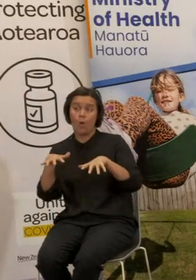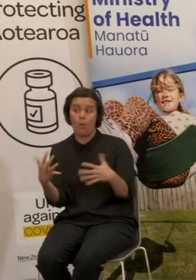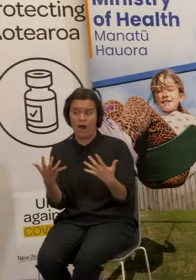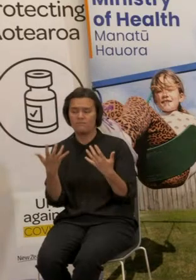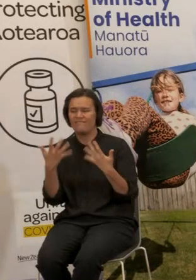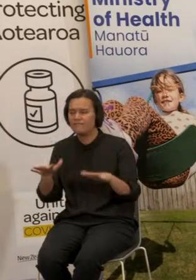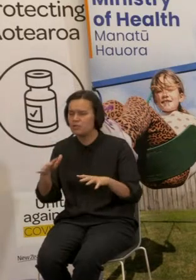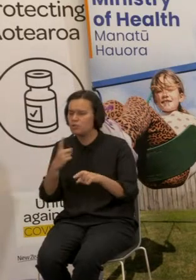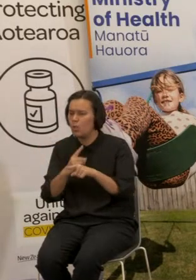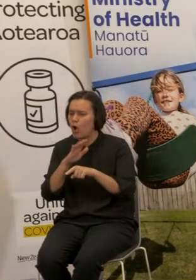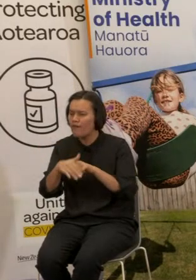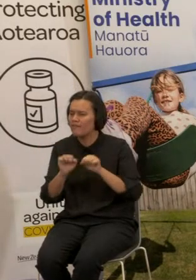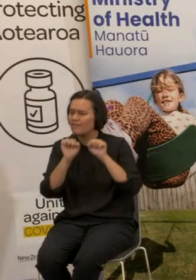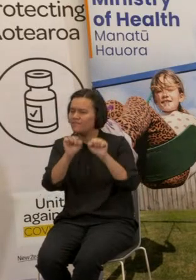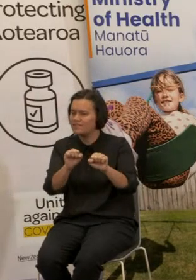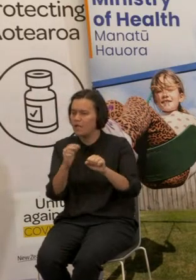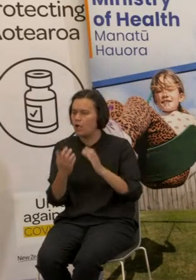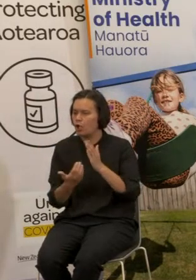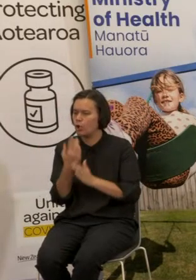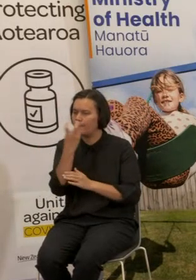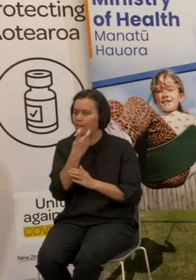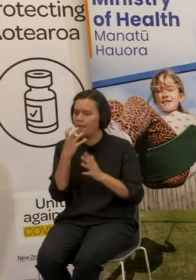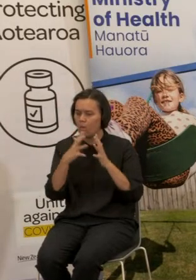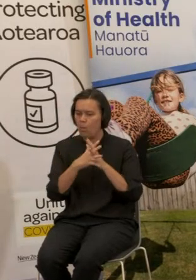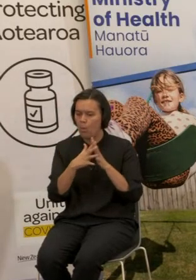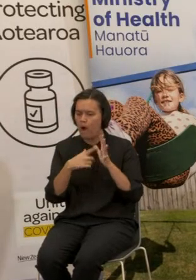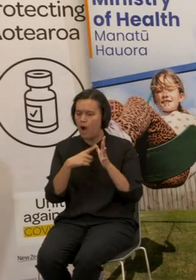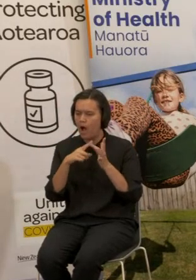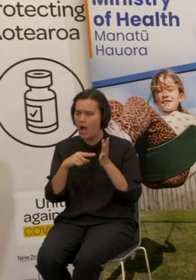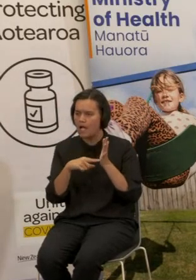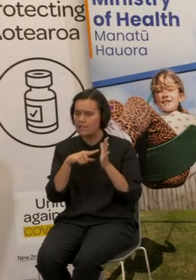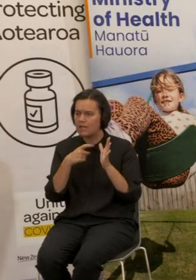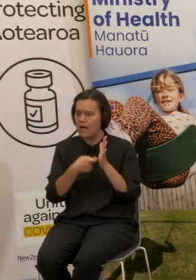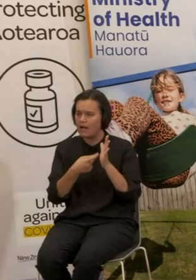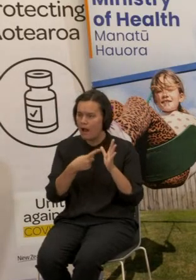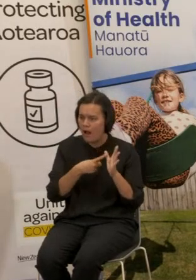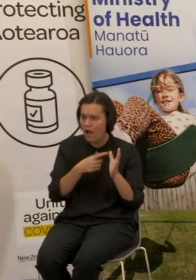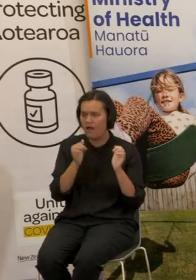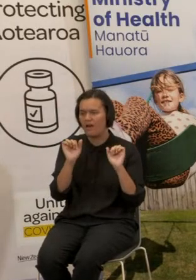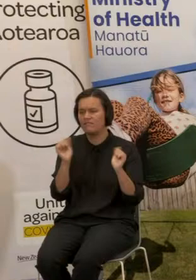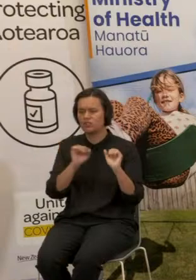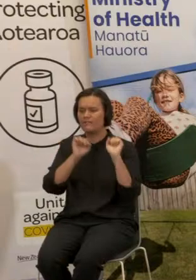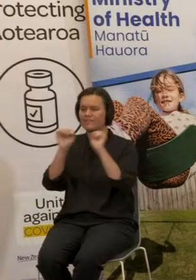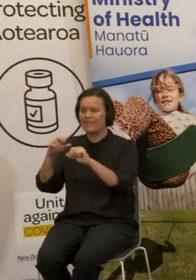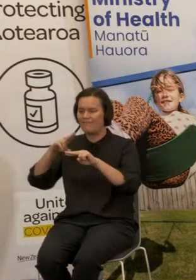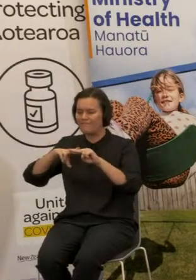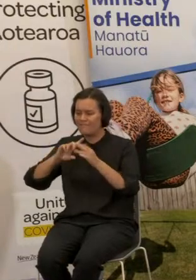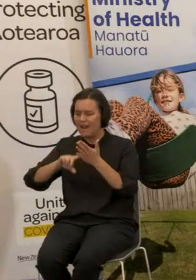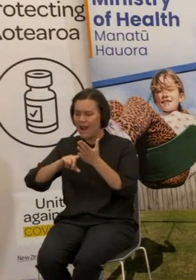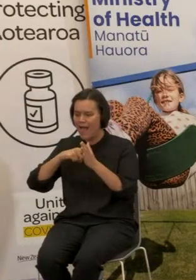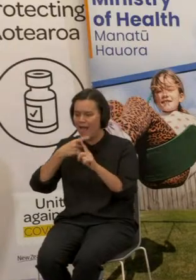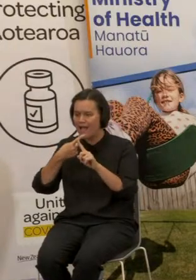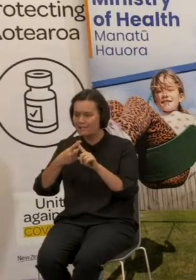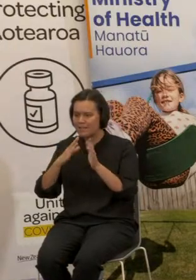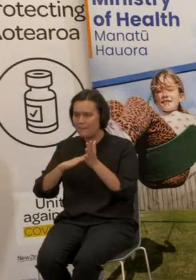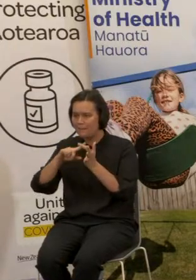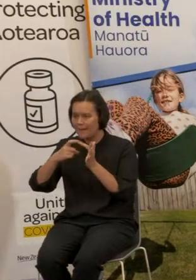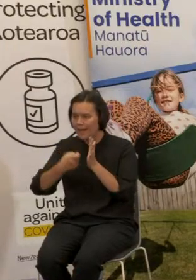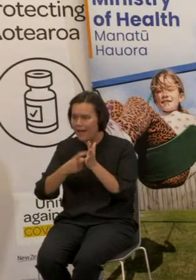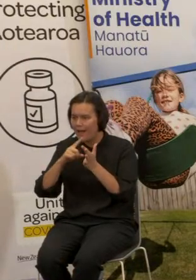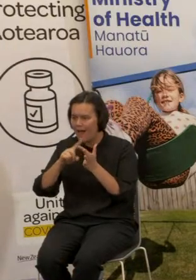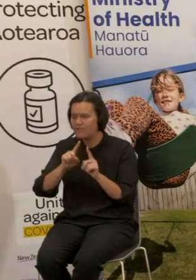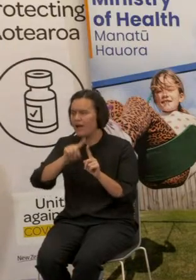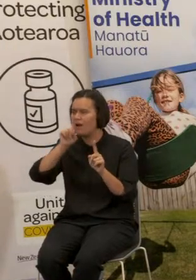going to be in Opotiki tonight. We'll be with Dr Rachel, we'll be at Kaiti the day after. Is the